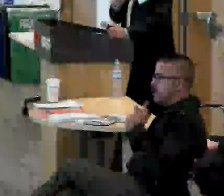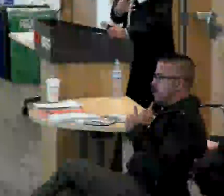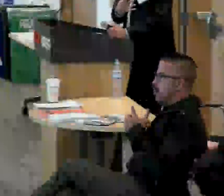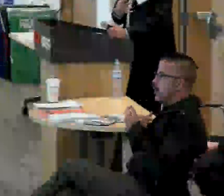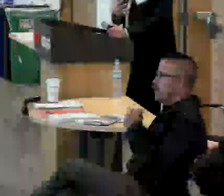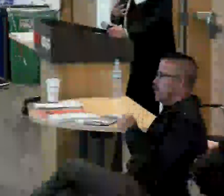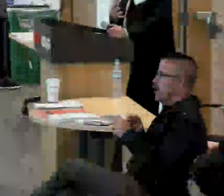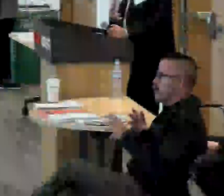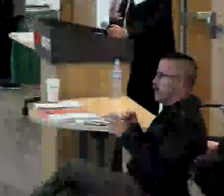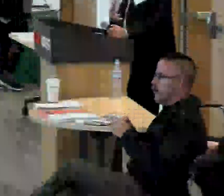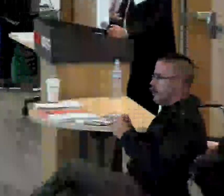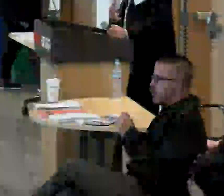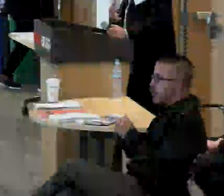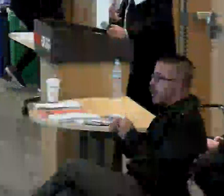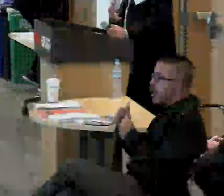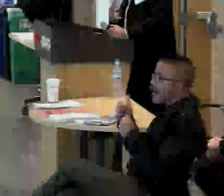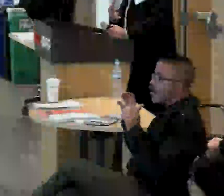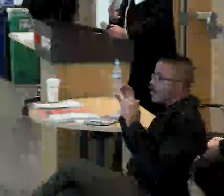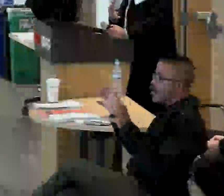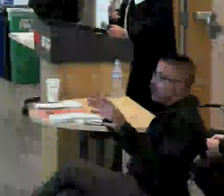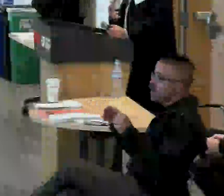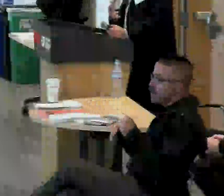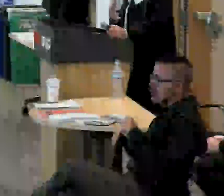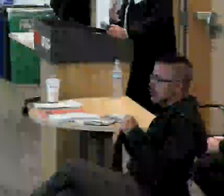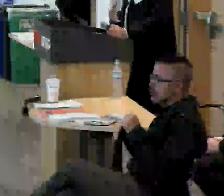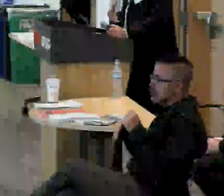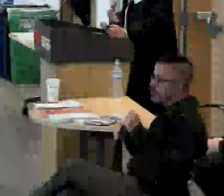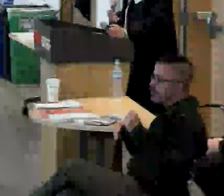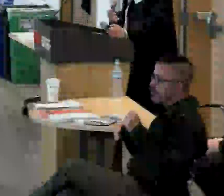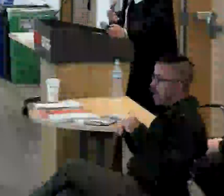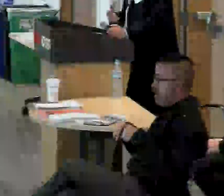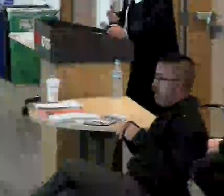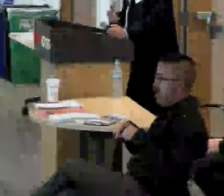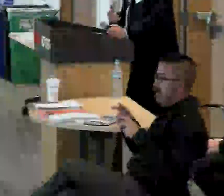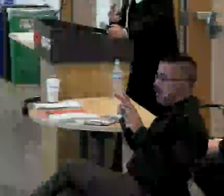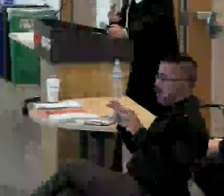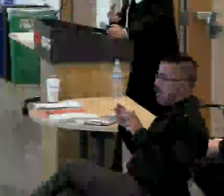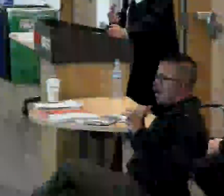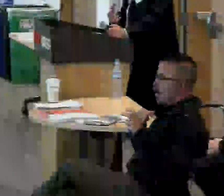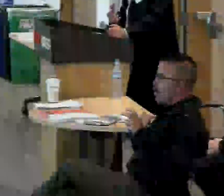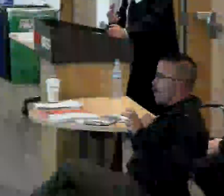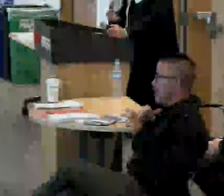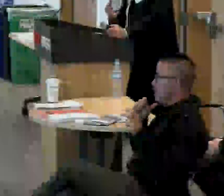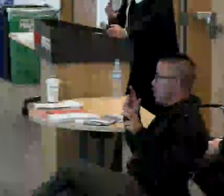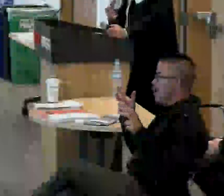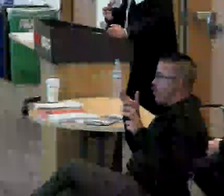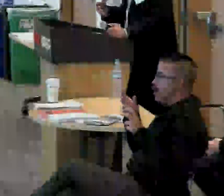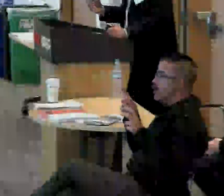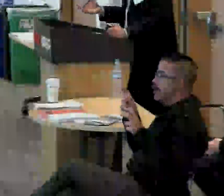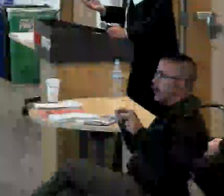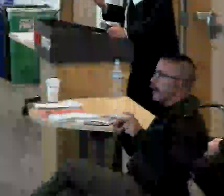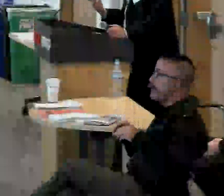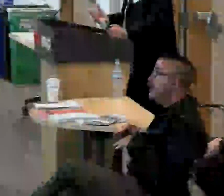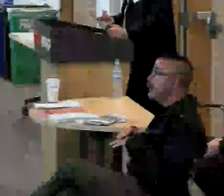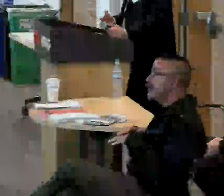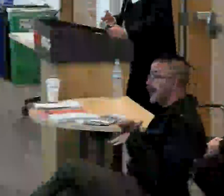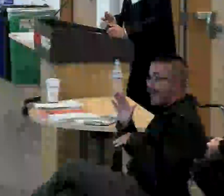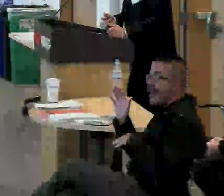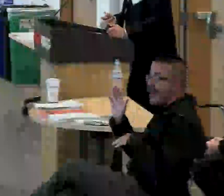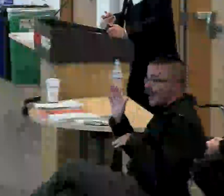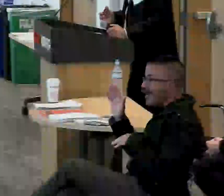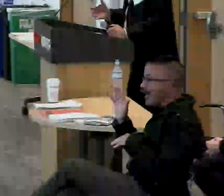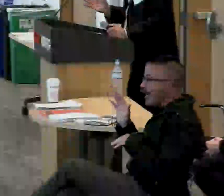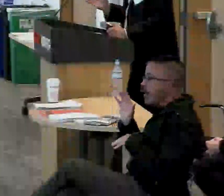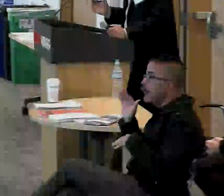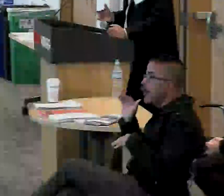and collectively with other groups. And certainly this isn't a topic that we seek to just come, have a nice